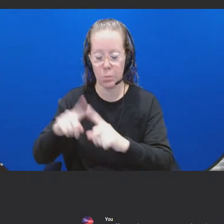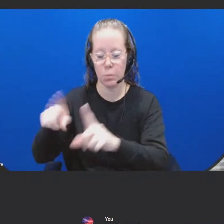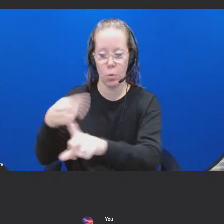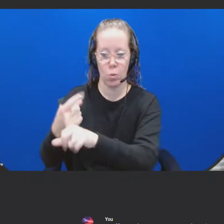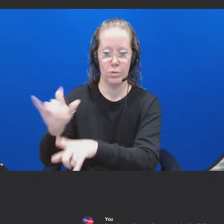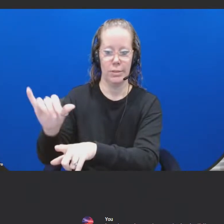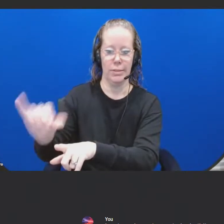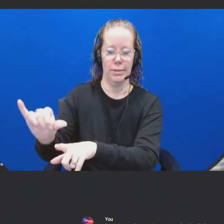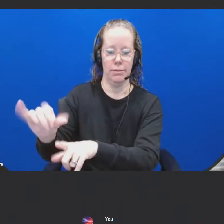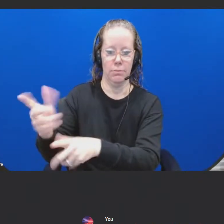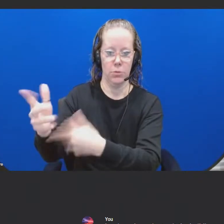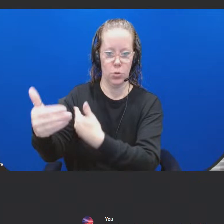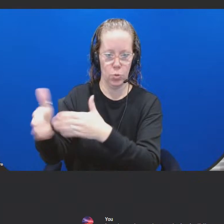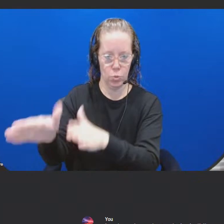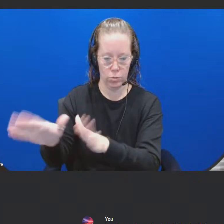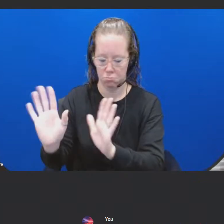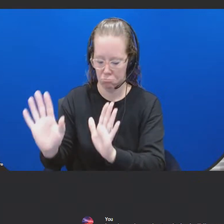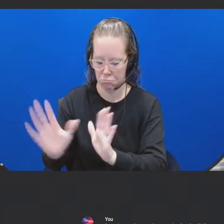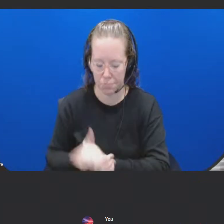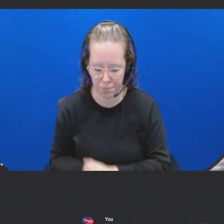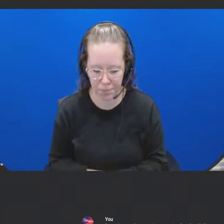those are some of the differences.